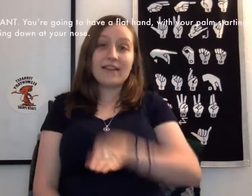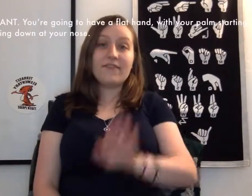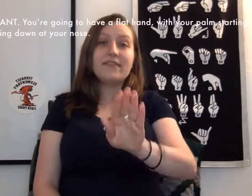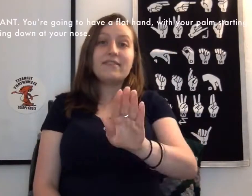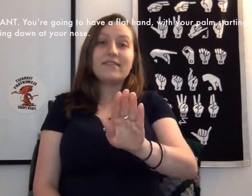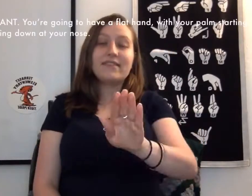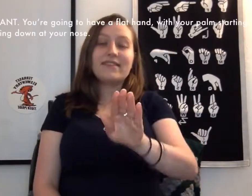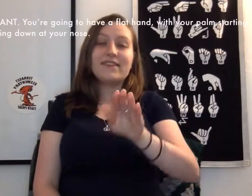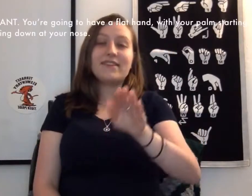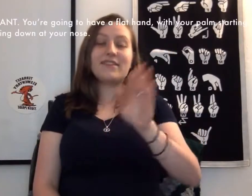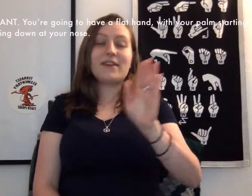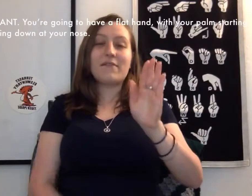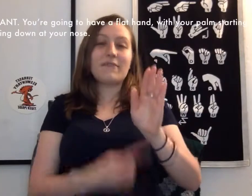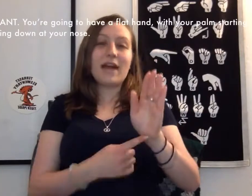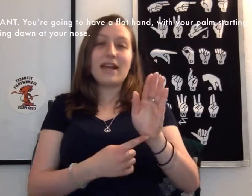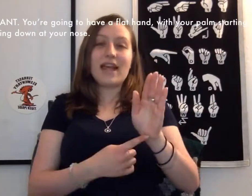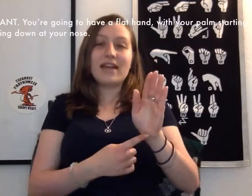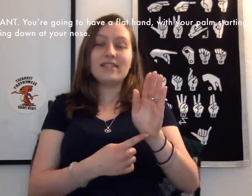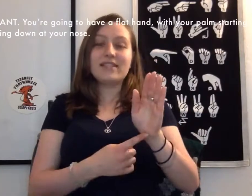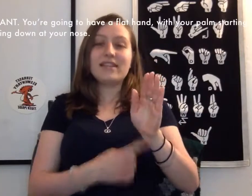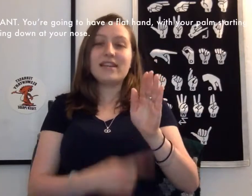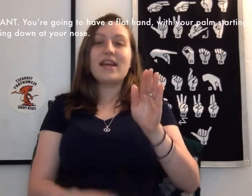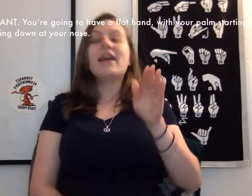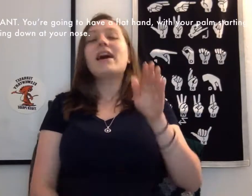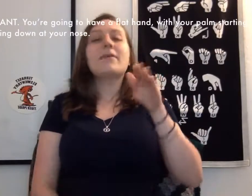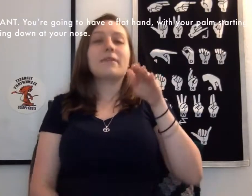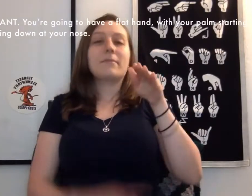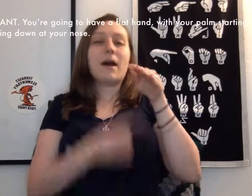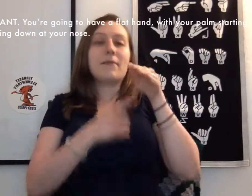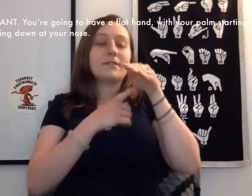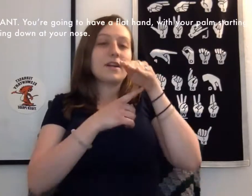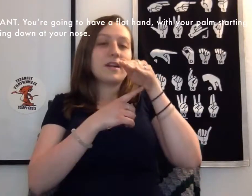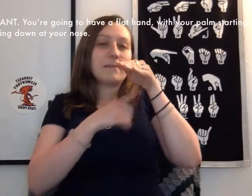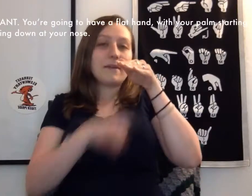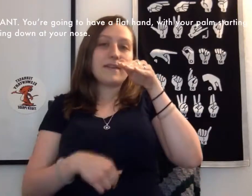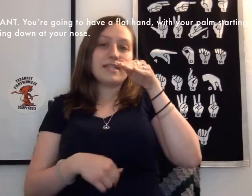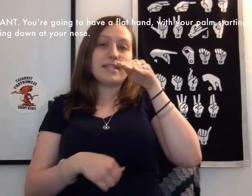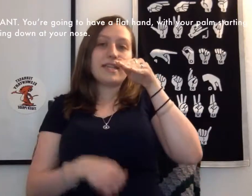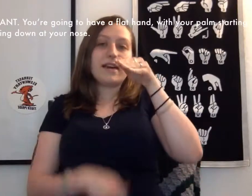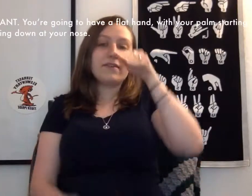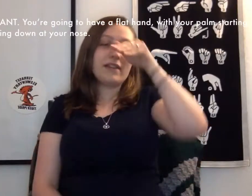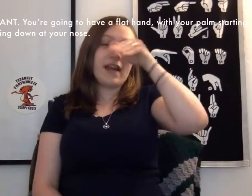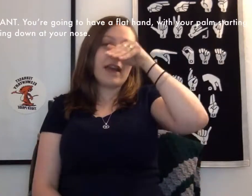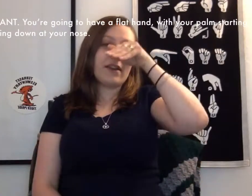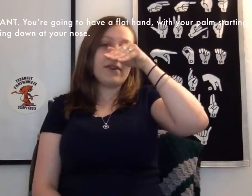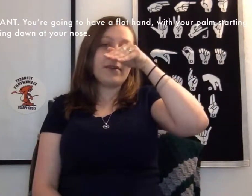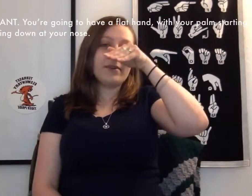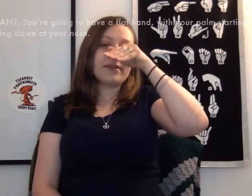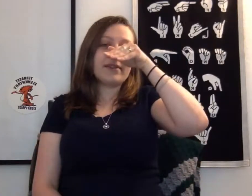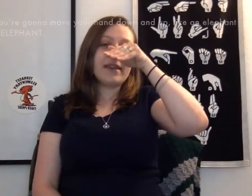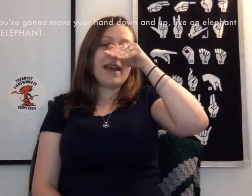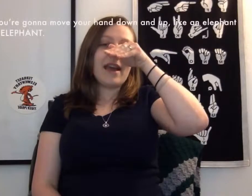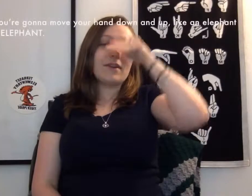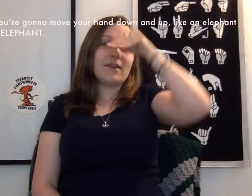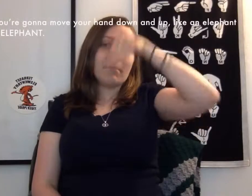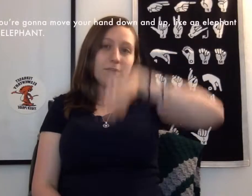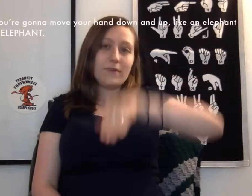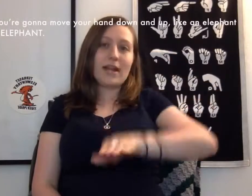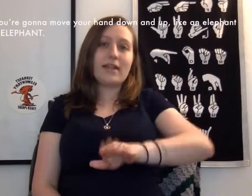Elephant, you're going to have a flat hand with your palms starting by facing down at your nose, and you're going to move your hand down